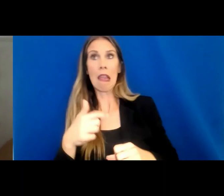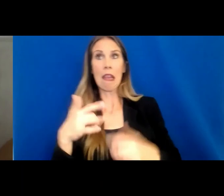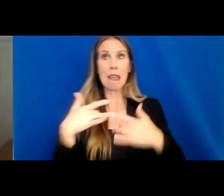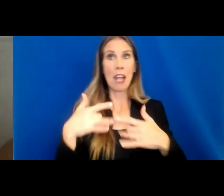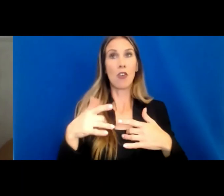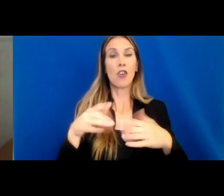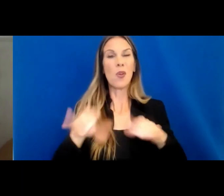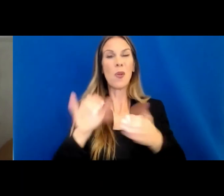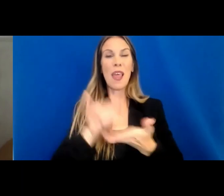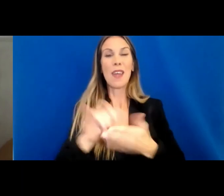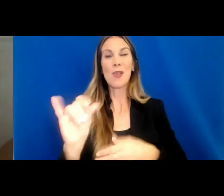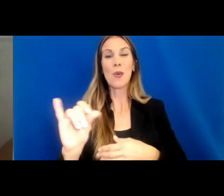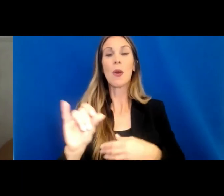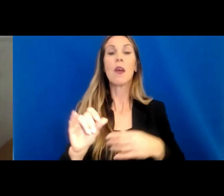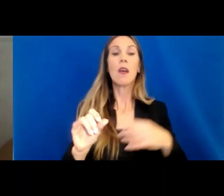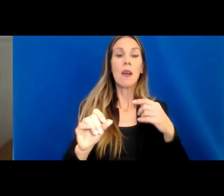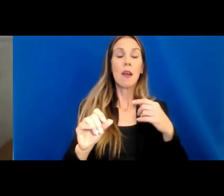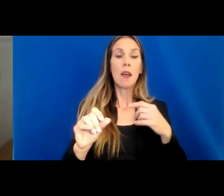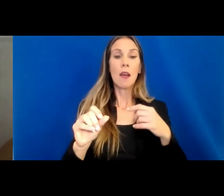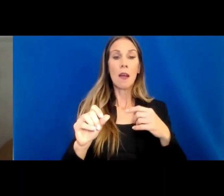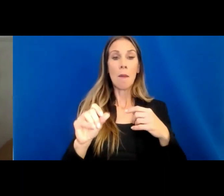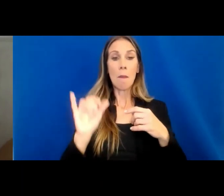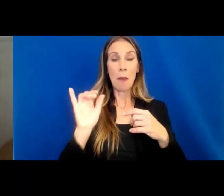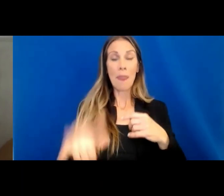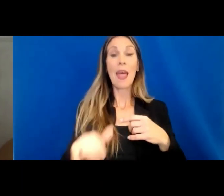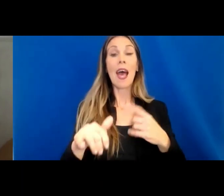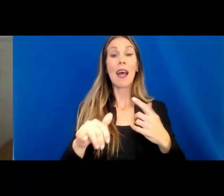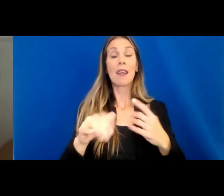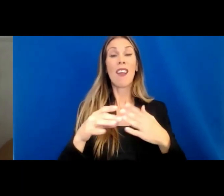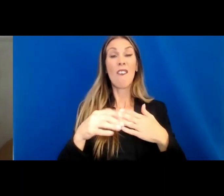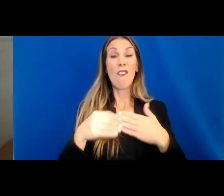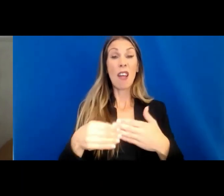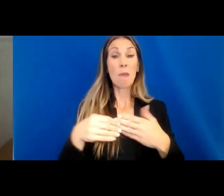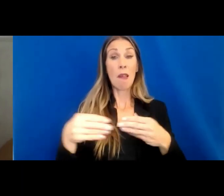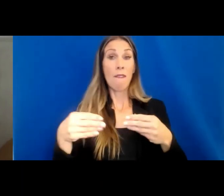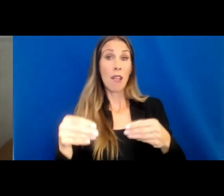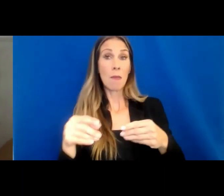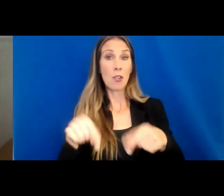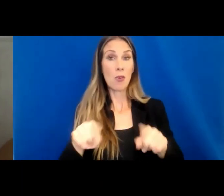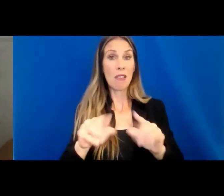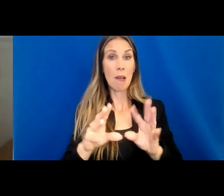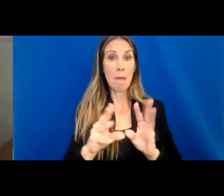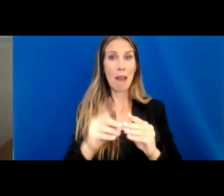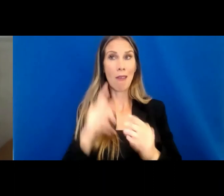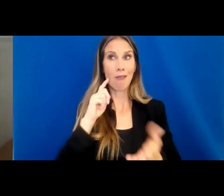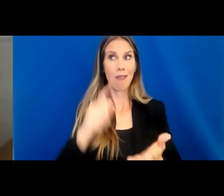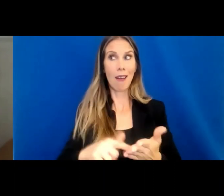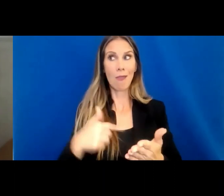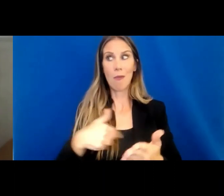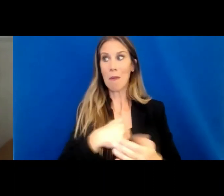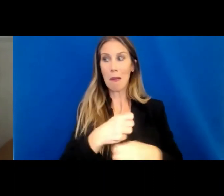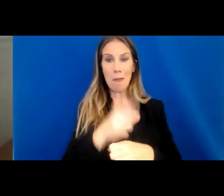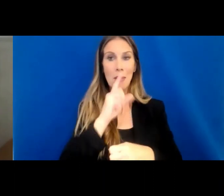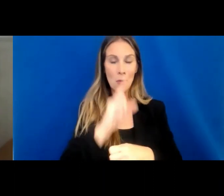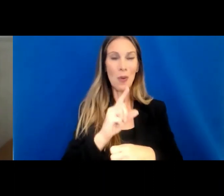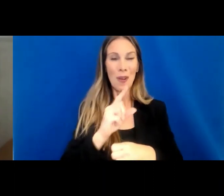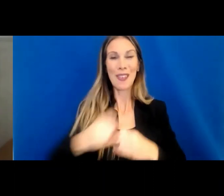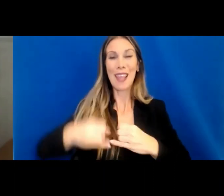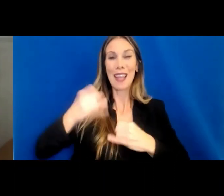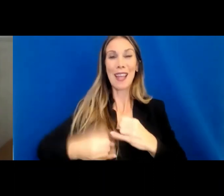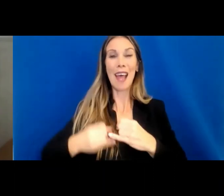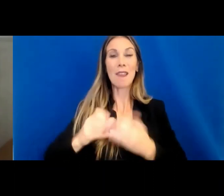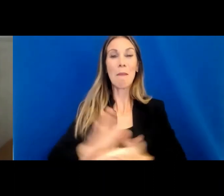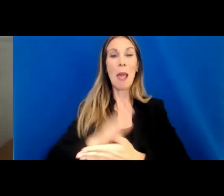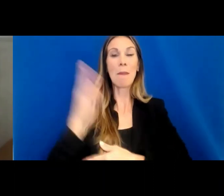in the place-based meeting, that degree of flexibility, recognizing that we want to be sure that the last paper presenter